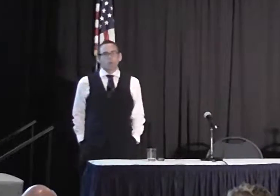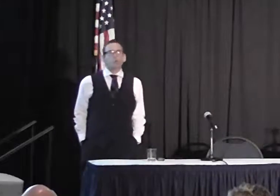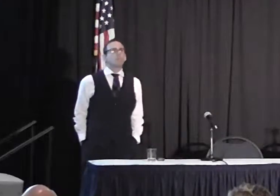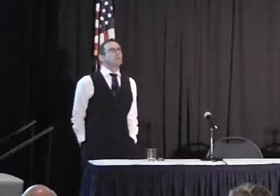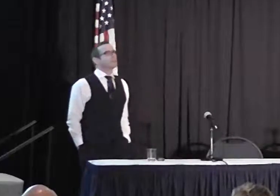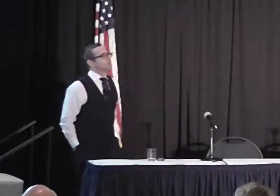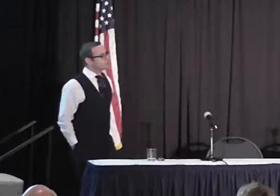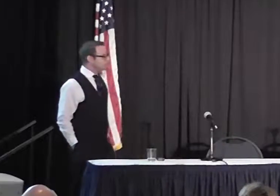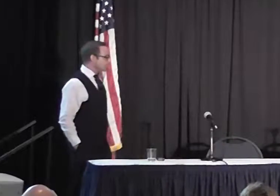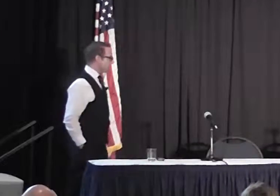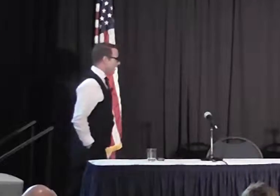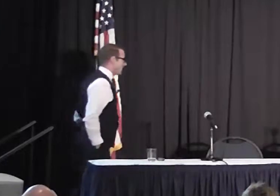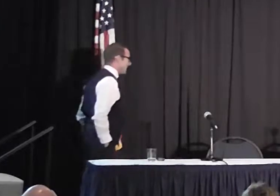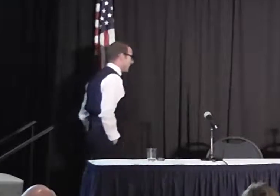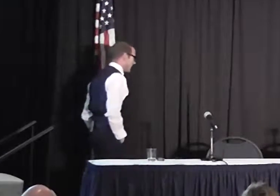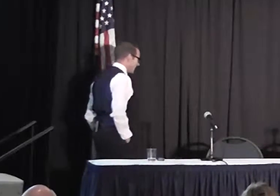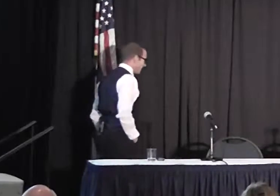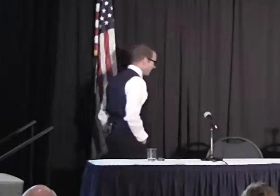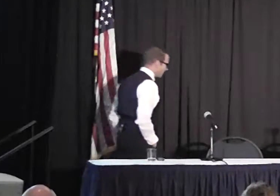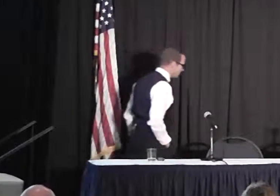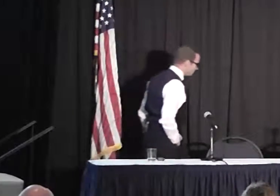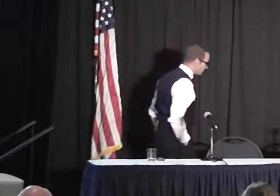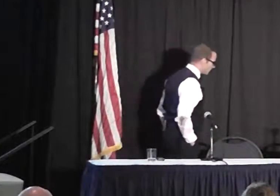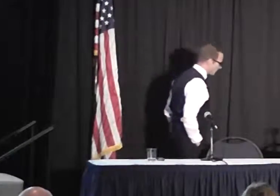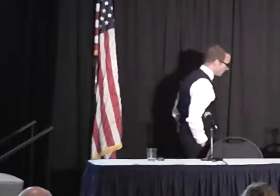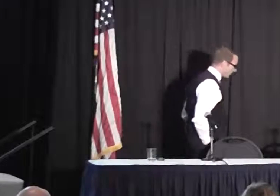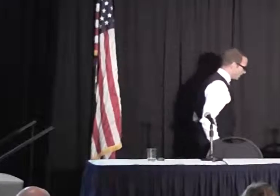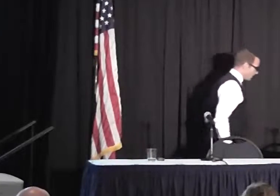right now? Oh my gosh.